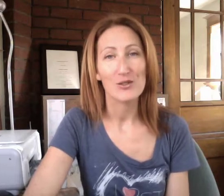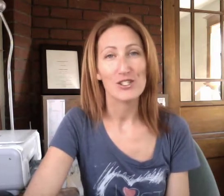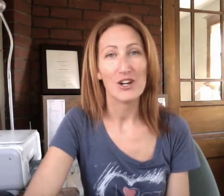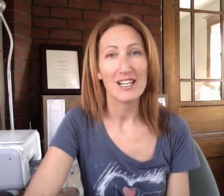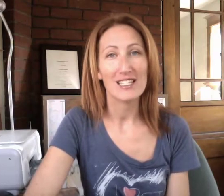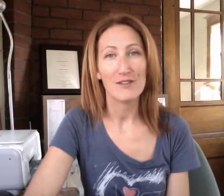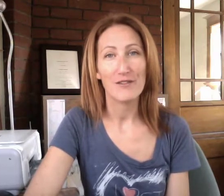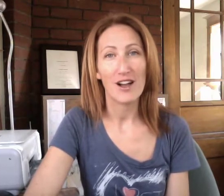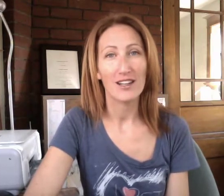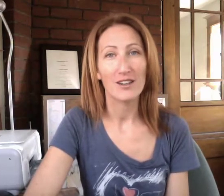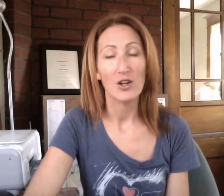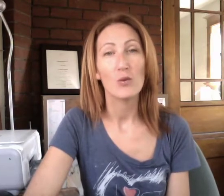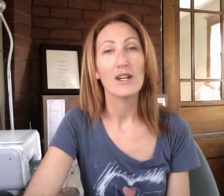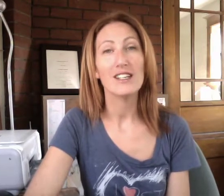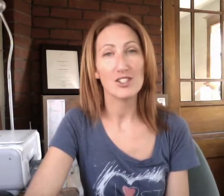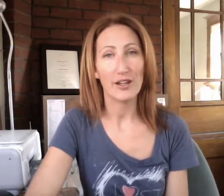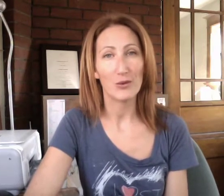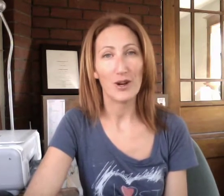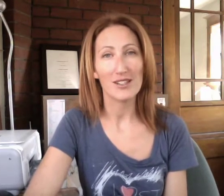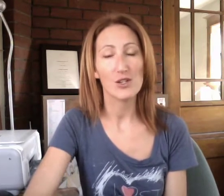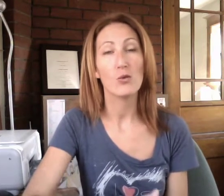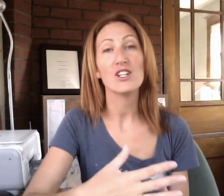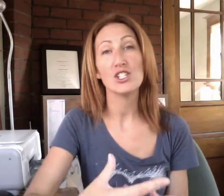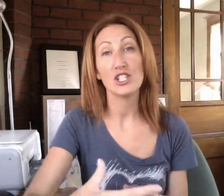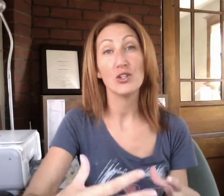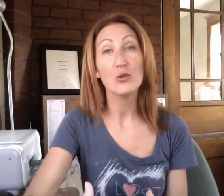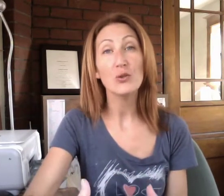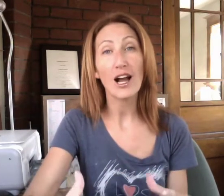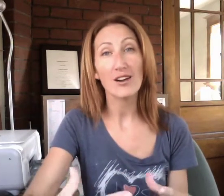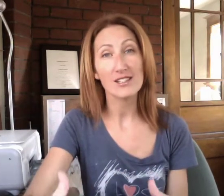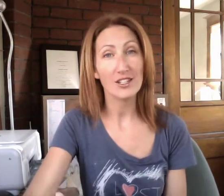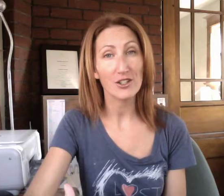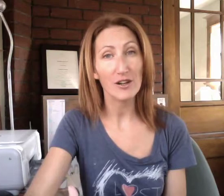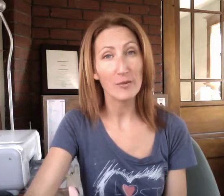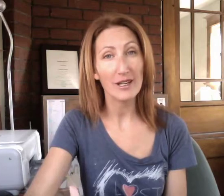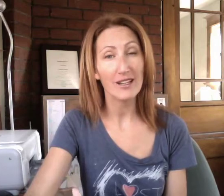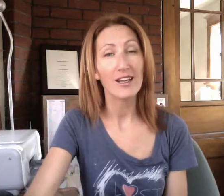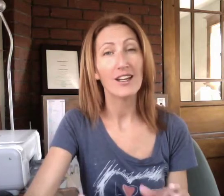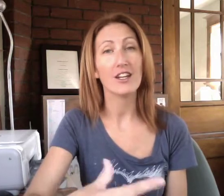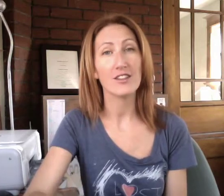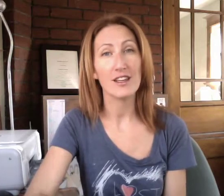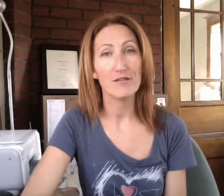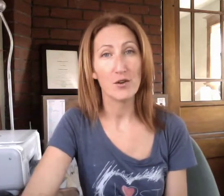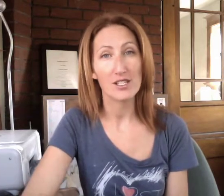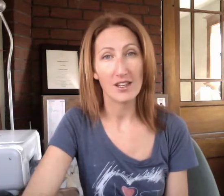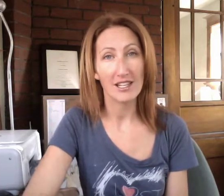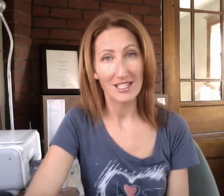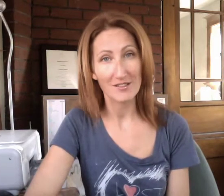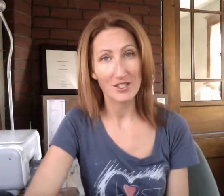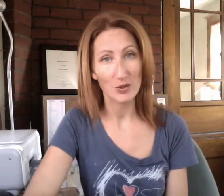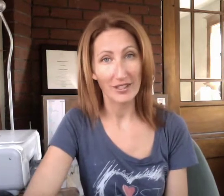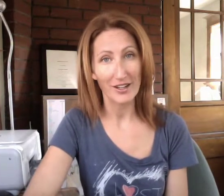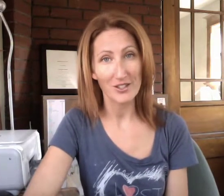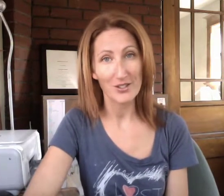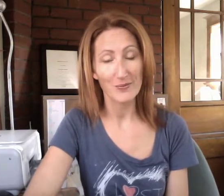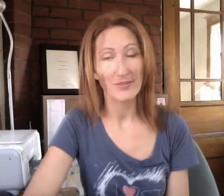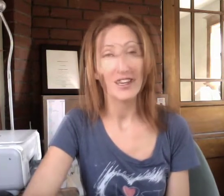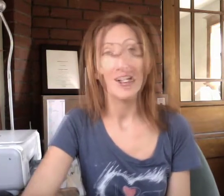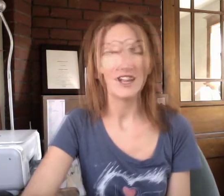start identifying what each letter was. So once she knew how to sing her alphabet, I could then focus on the individual letters. I